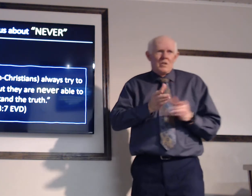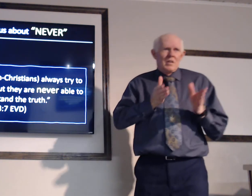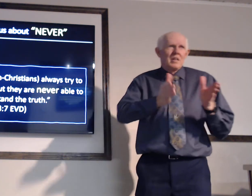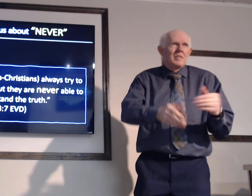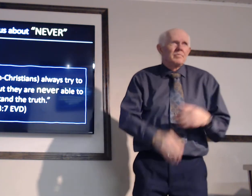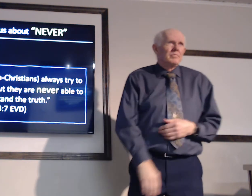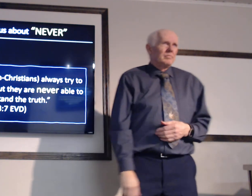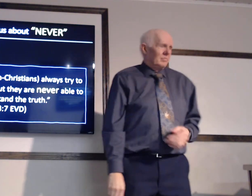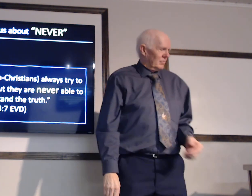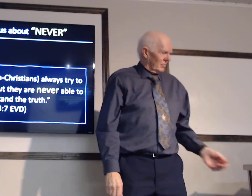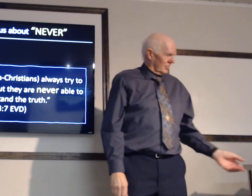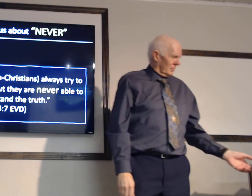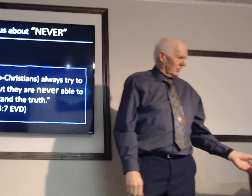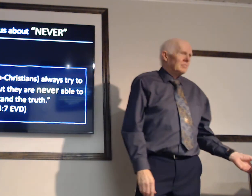We understand the right way.